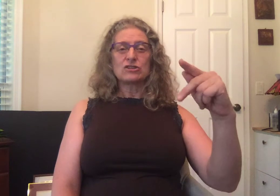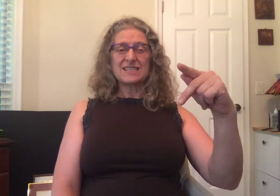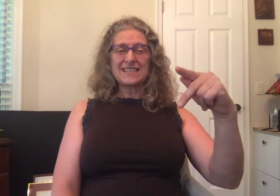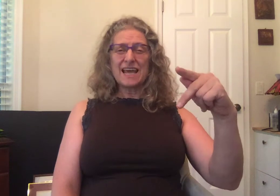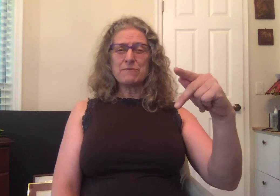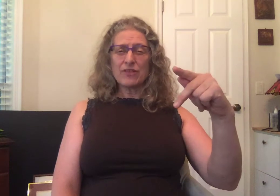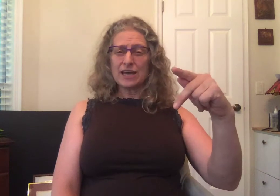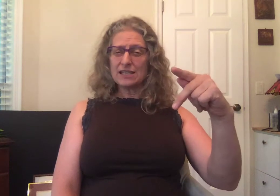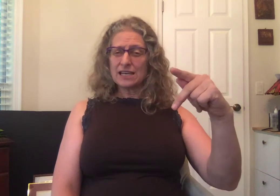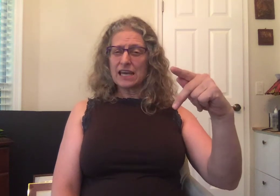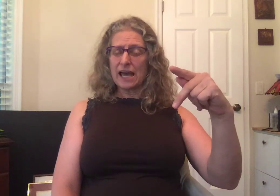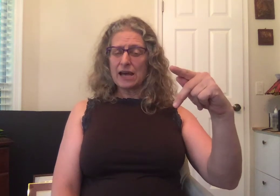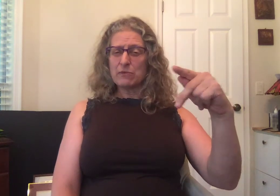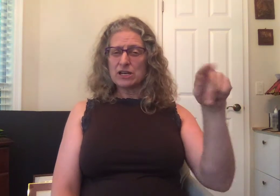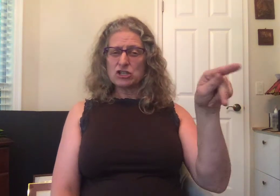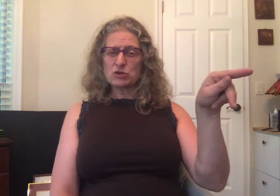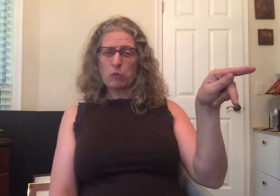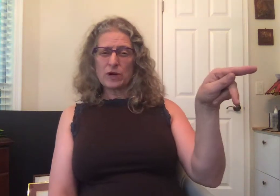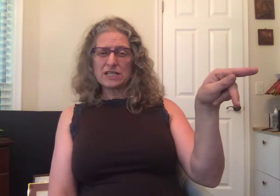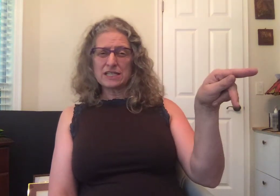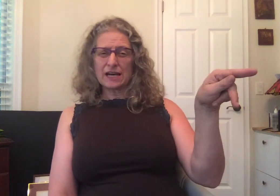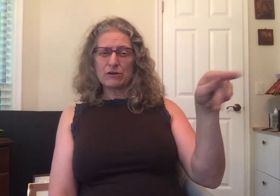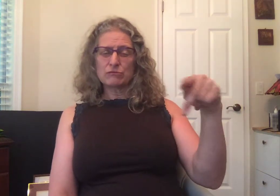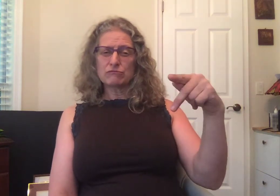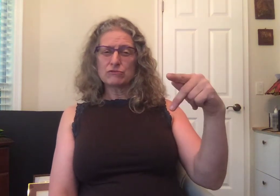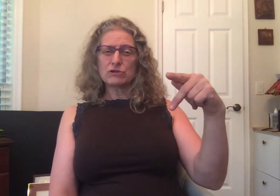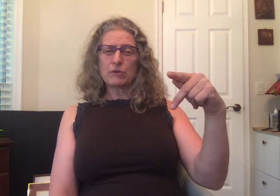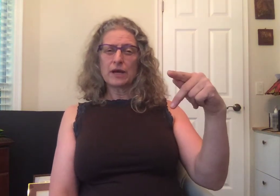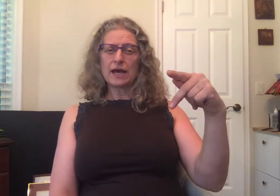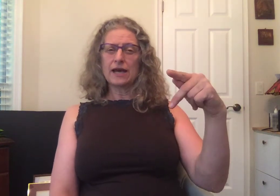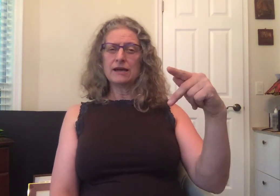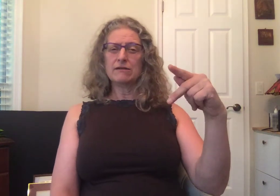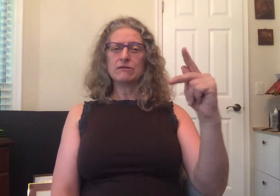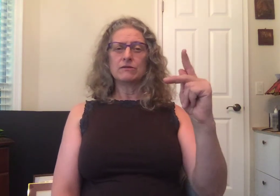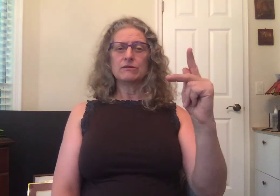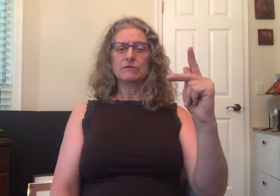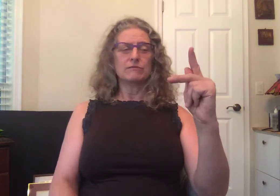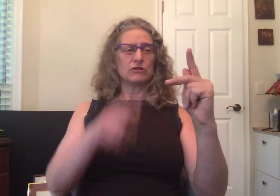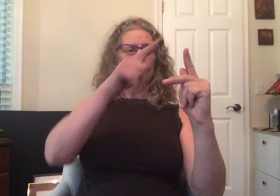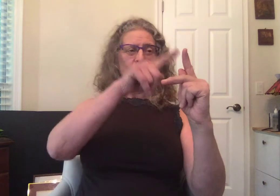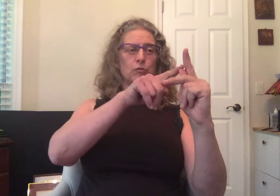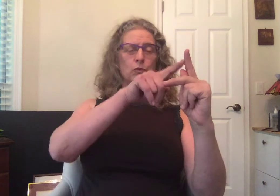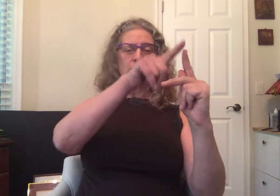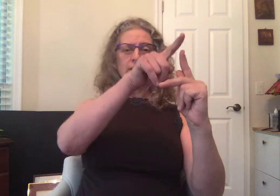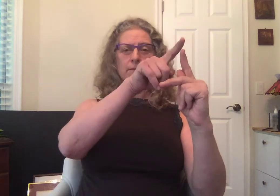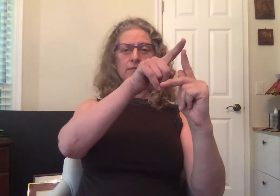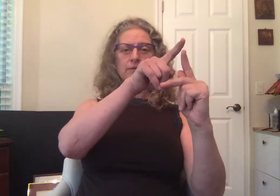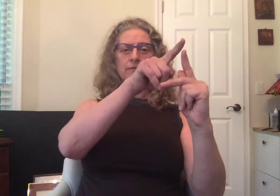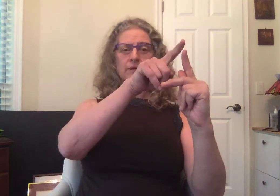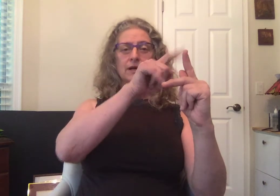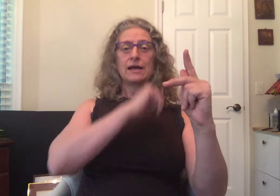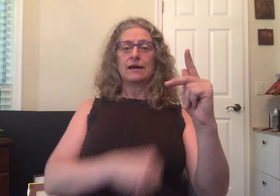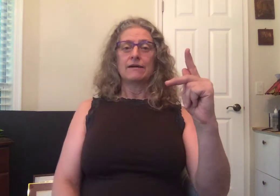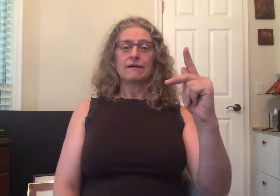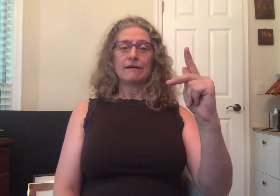same thing as a K, but it just points down. So a K, this finger points up,